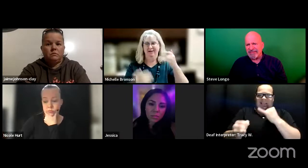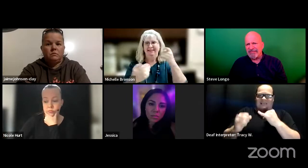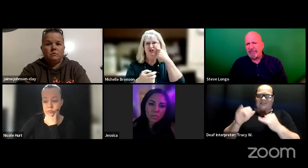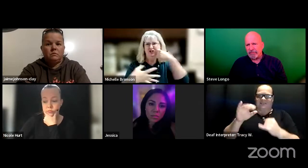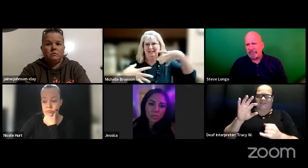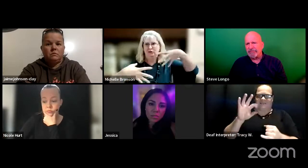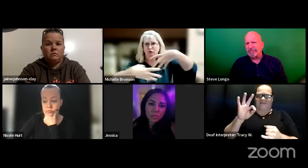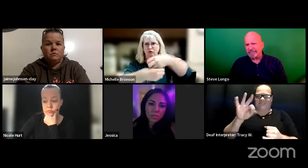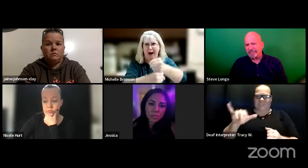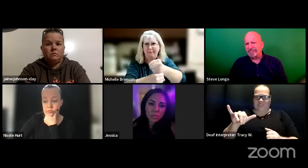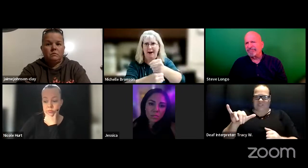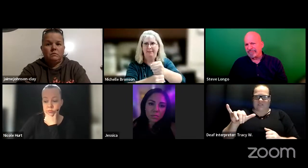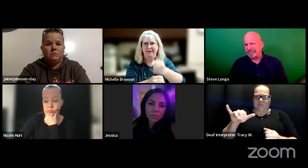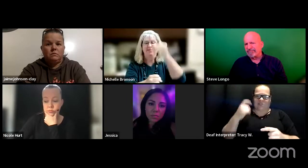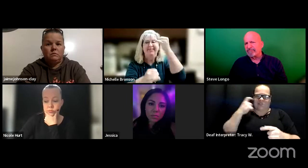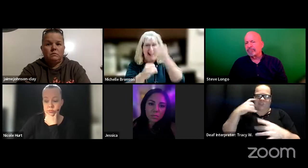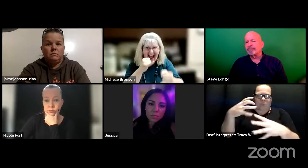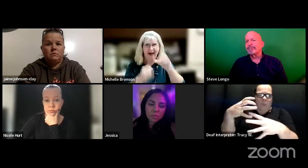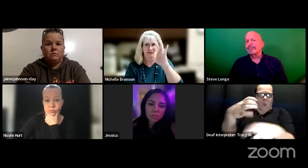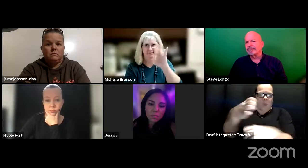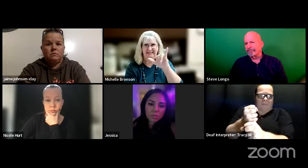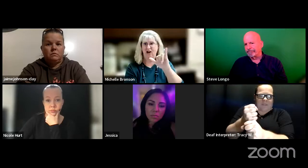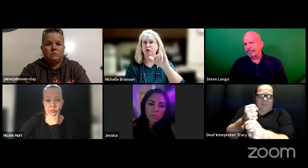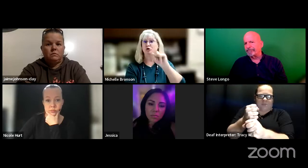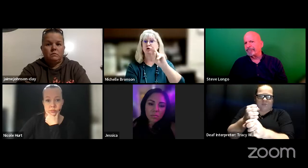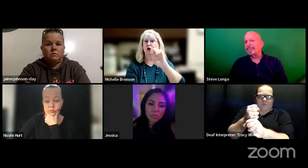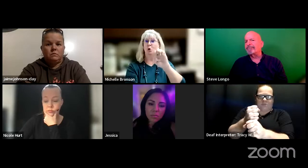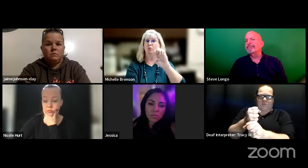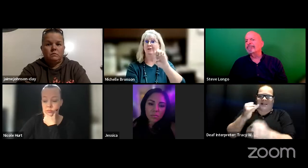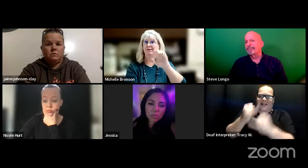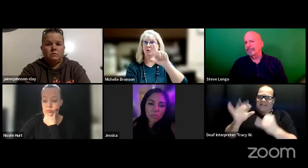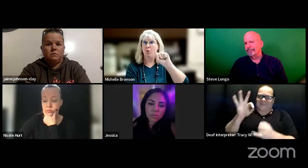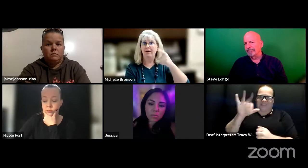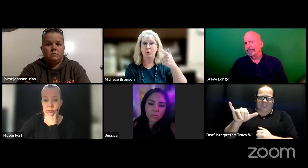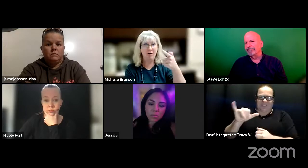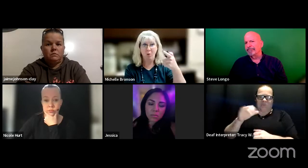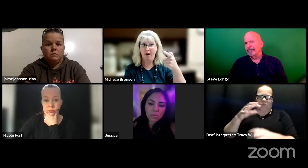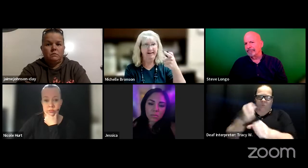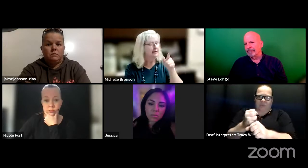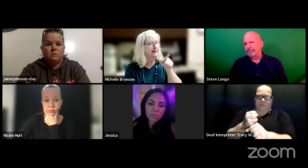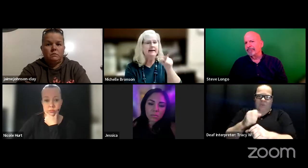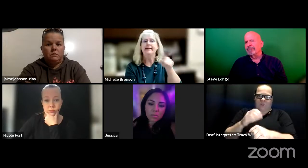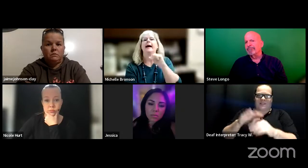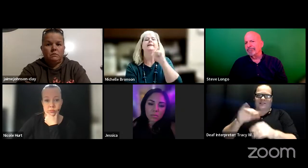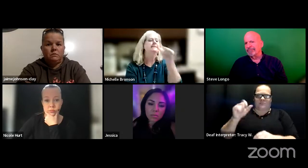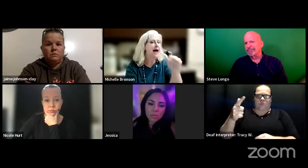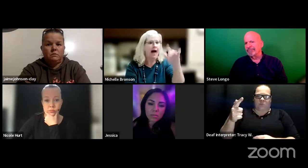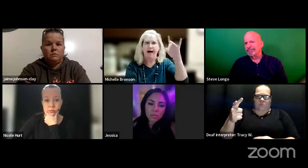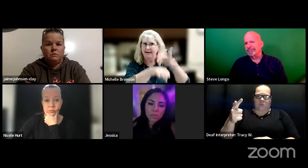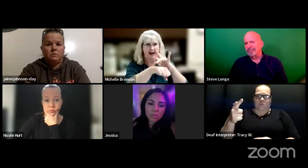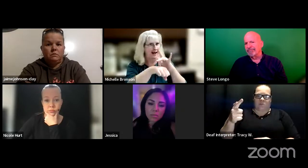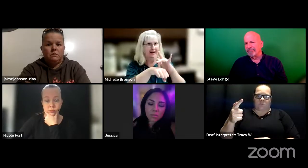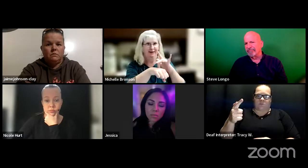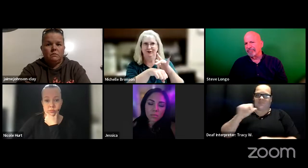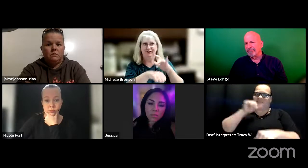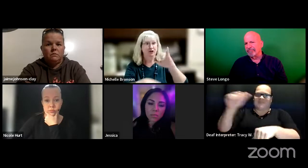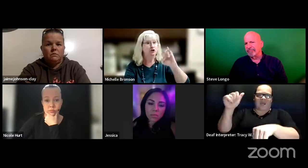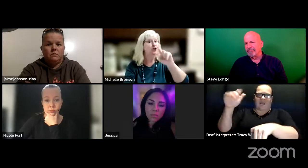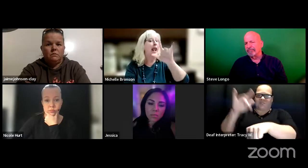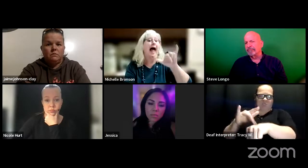has been focusing on the end of the fiscal year and just wrapped up the end of that fiscal year.